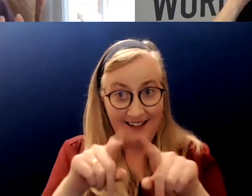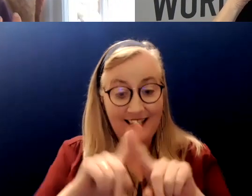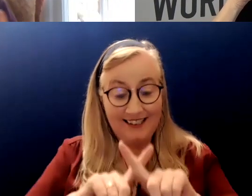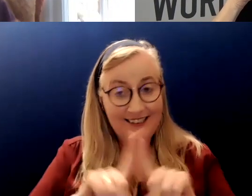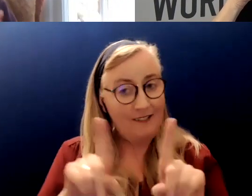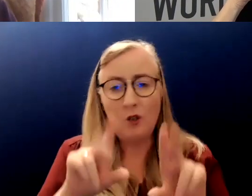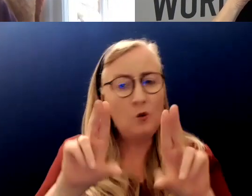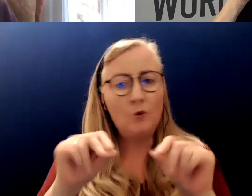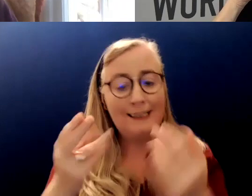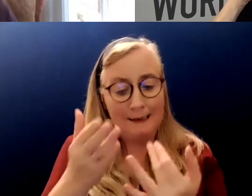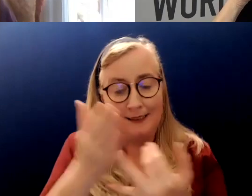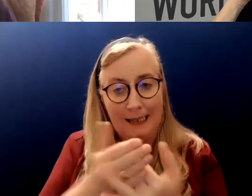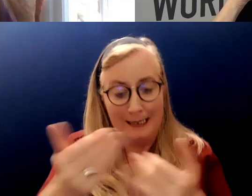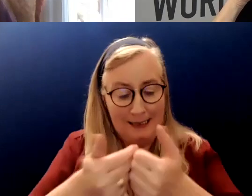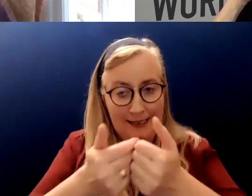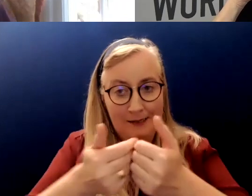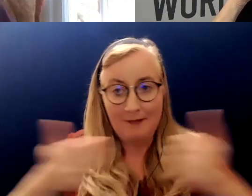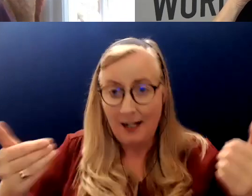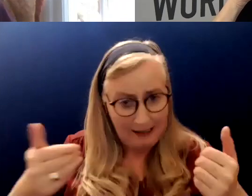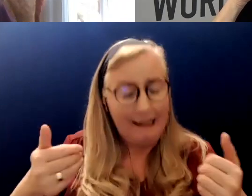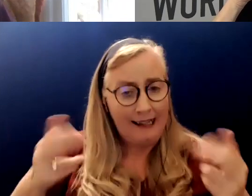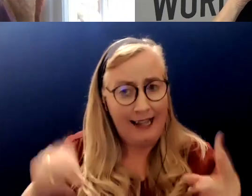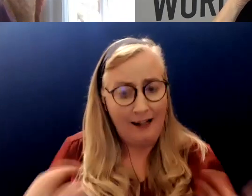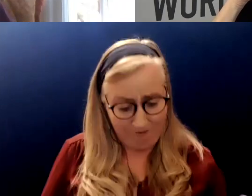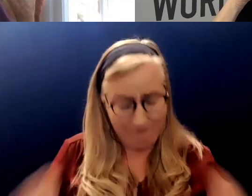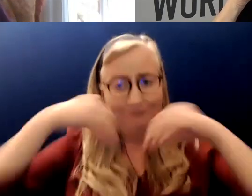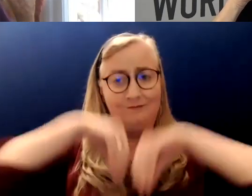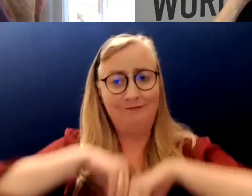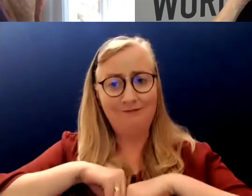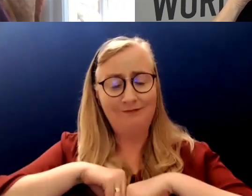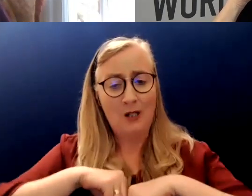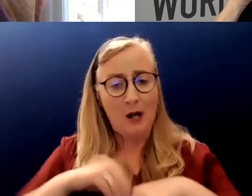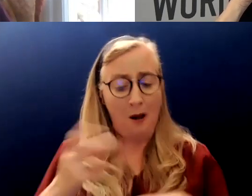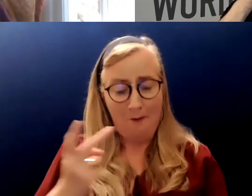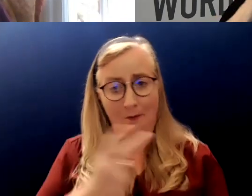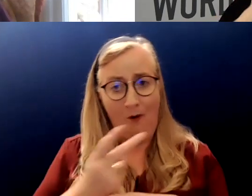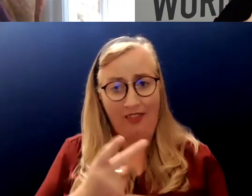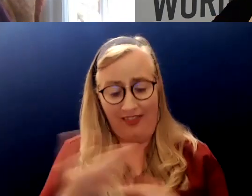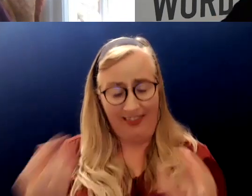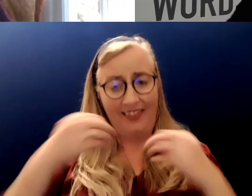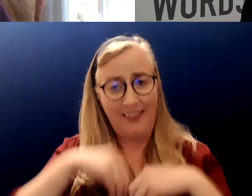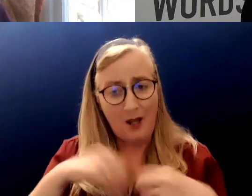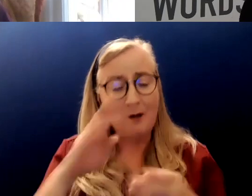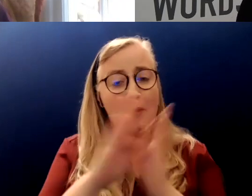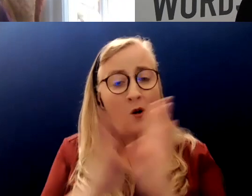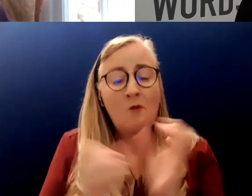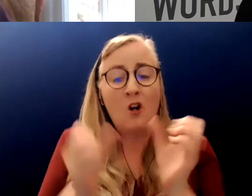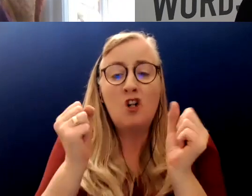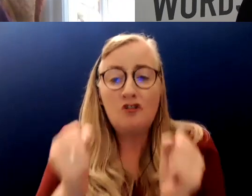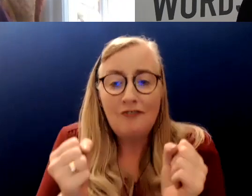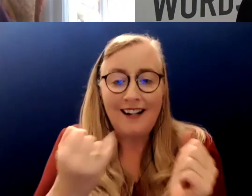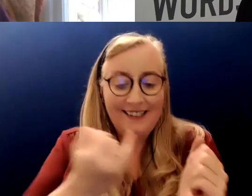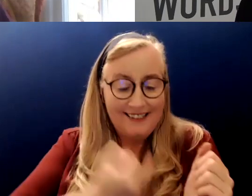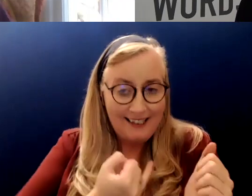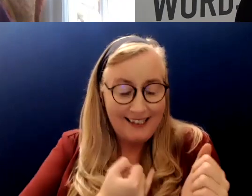separate. They can come together and make a strong identity and a sense of